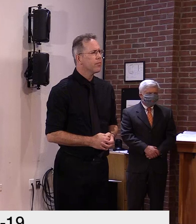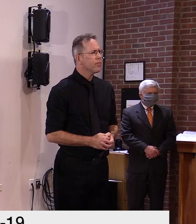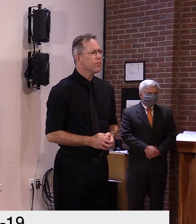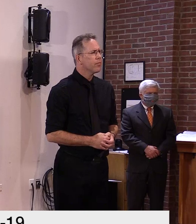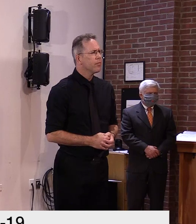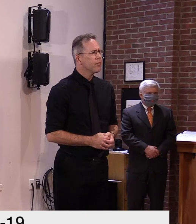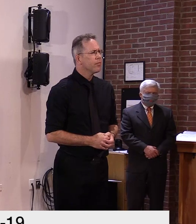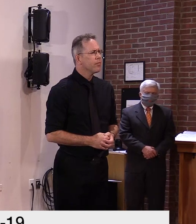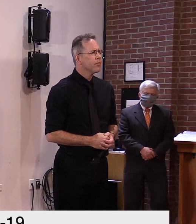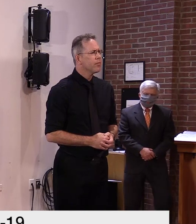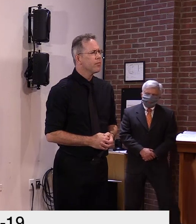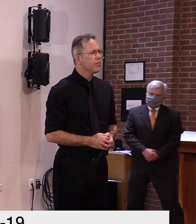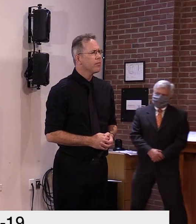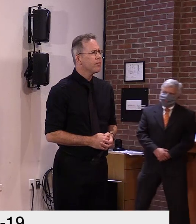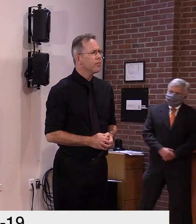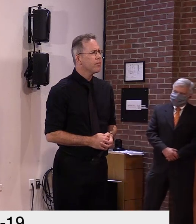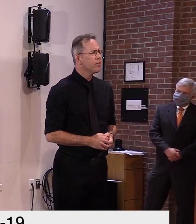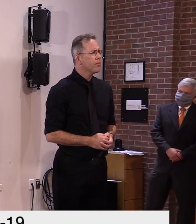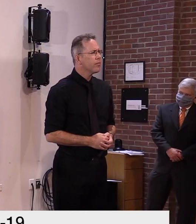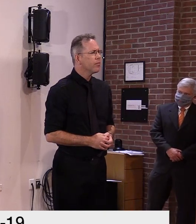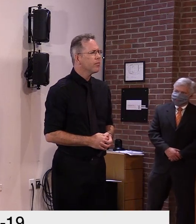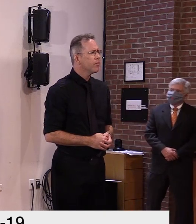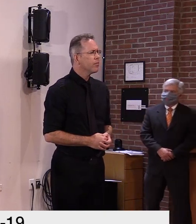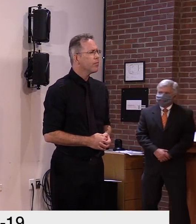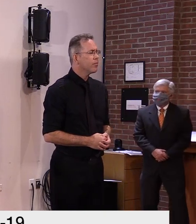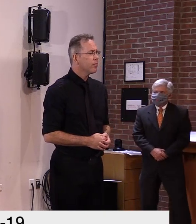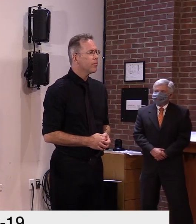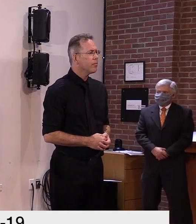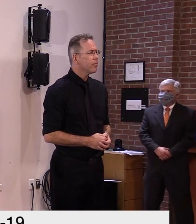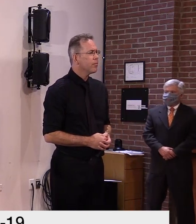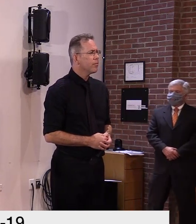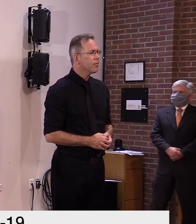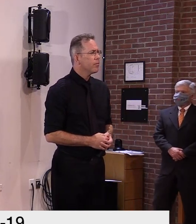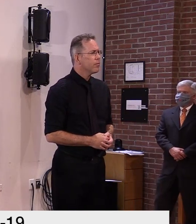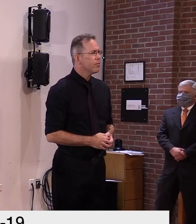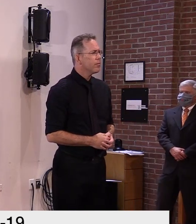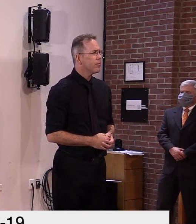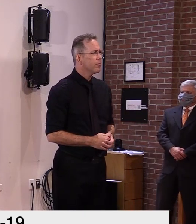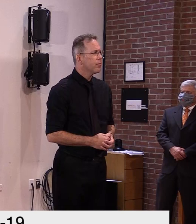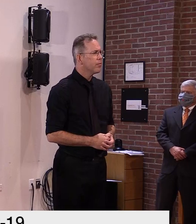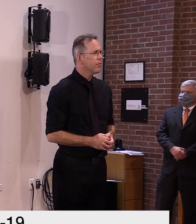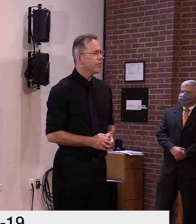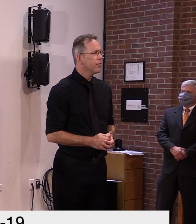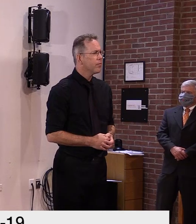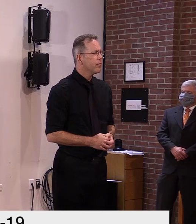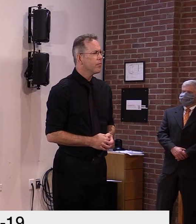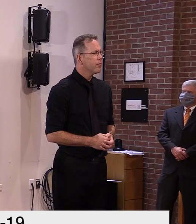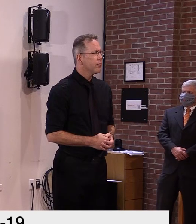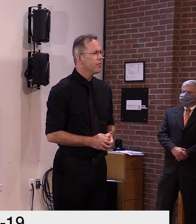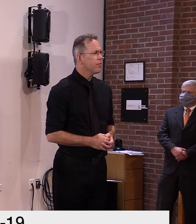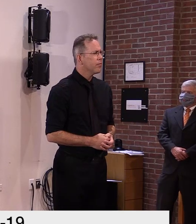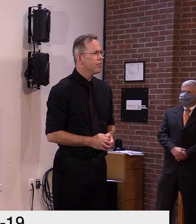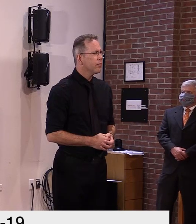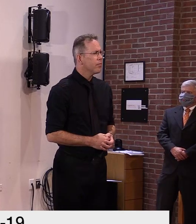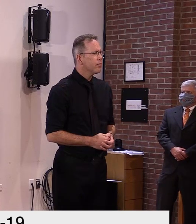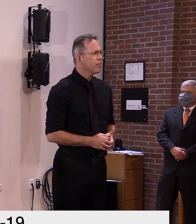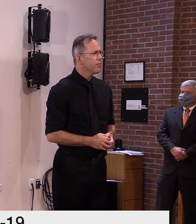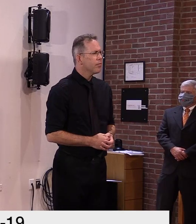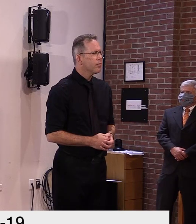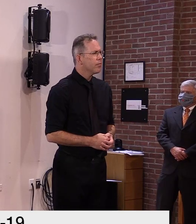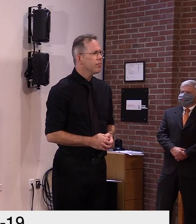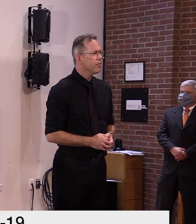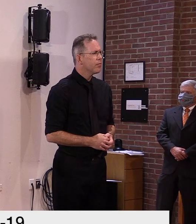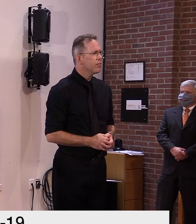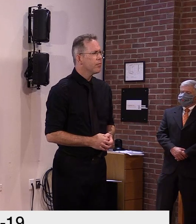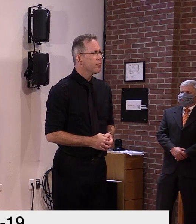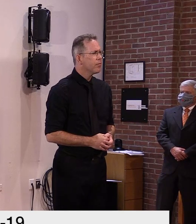that Essex-Westford School District announced a case at Essex Elementary School. Would that